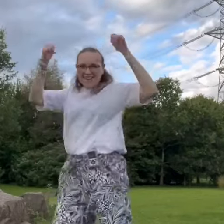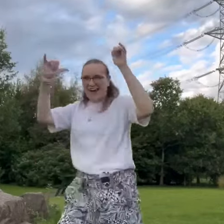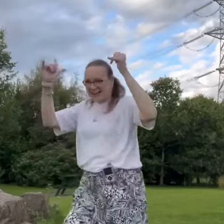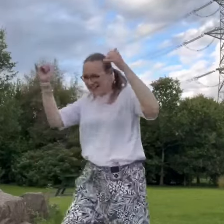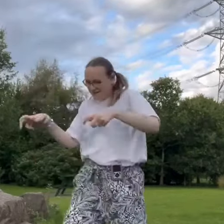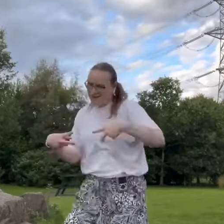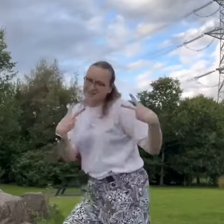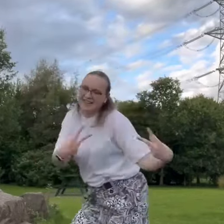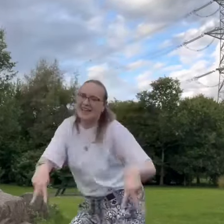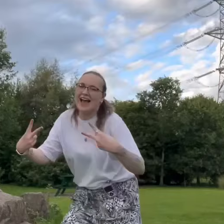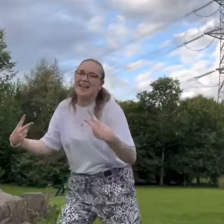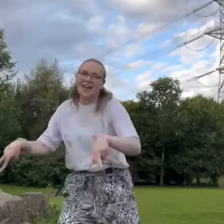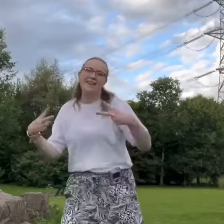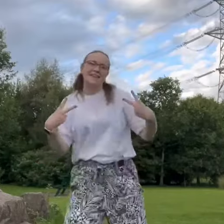the roof and get on the floor